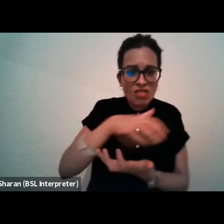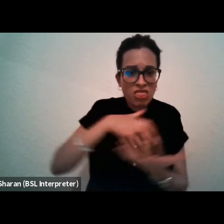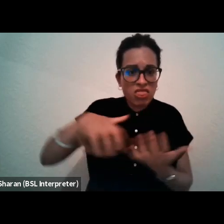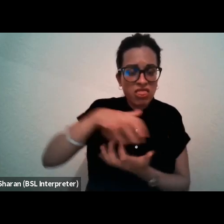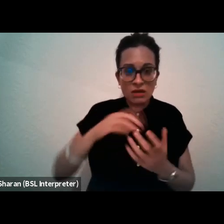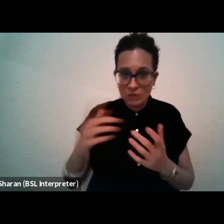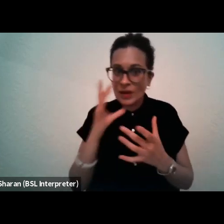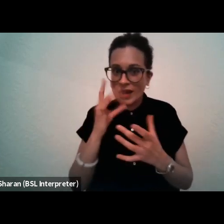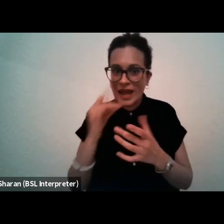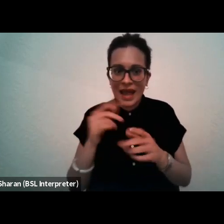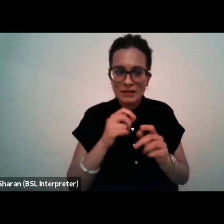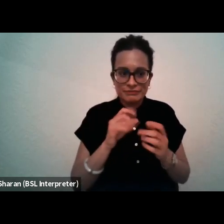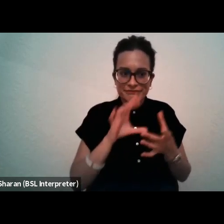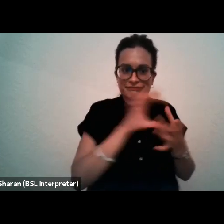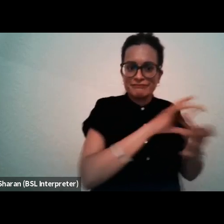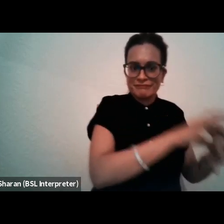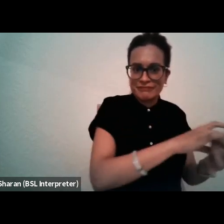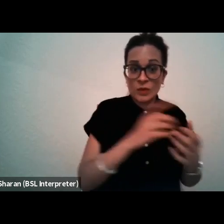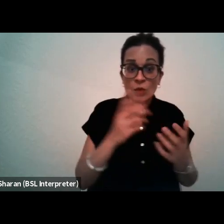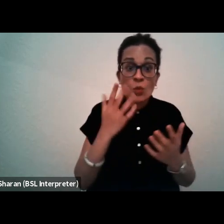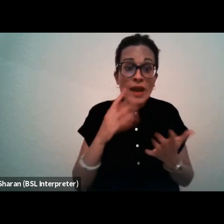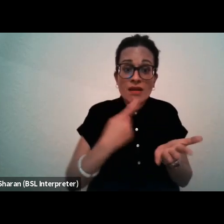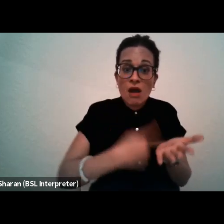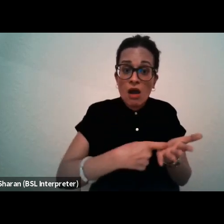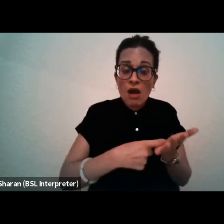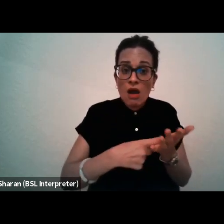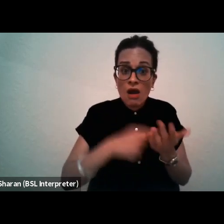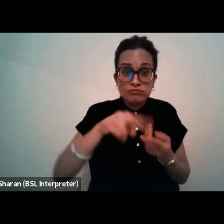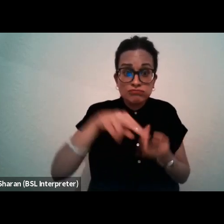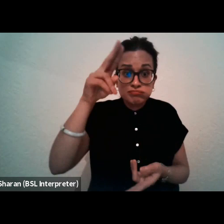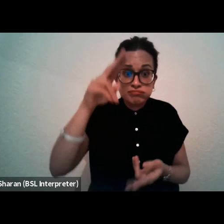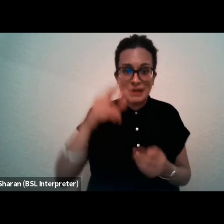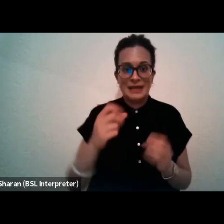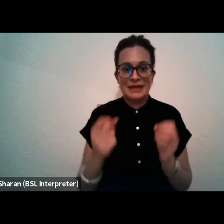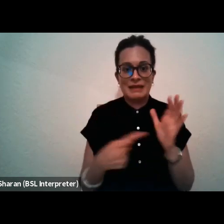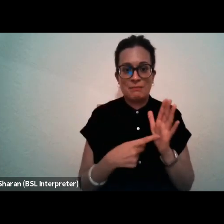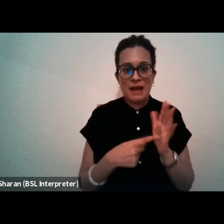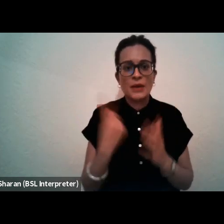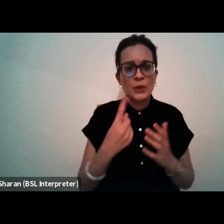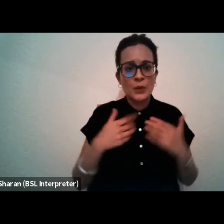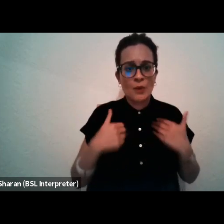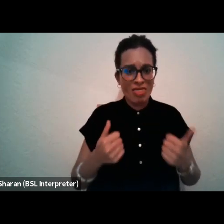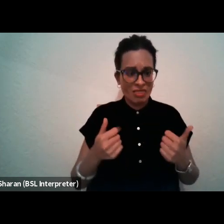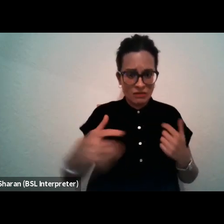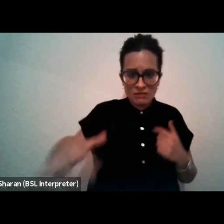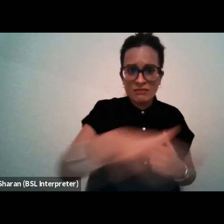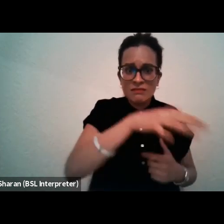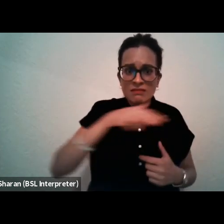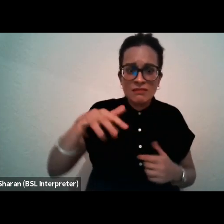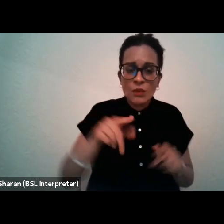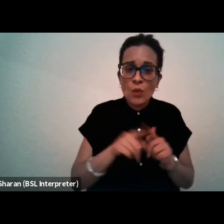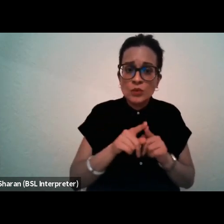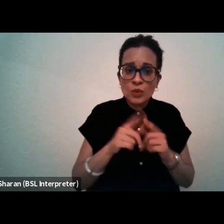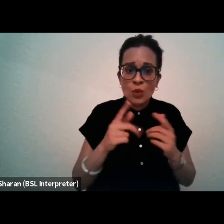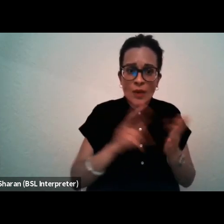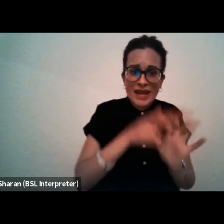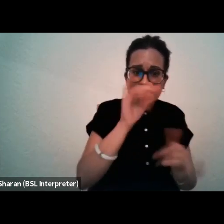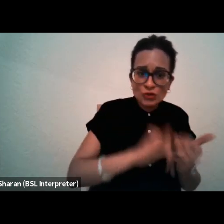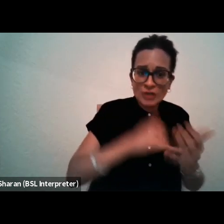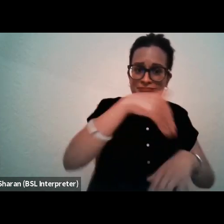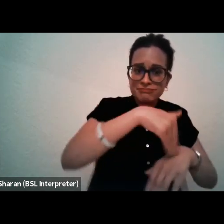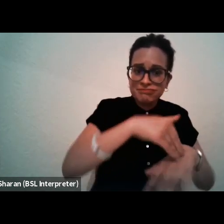once that rate increases, that will have a significant impact on our healthcare system. So again, it's about protecting